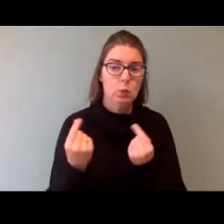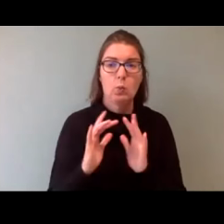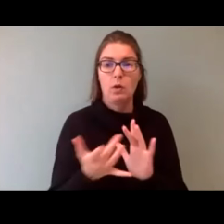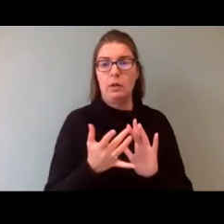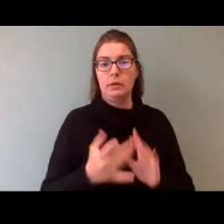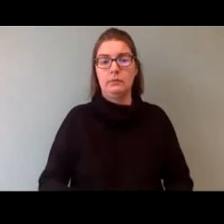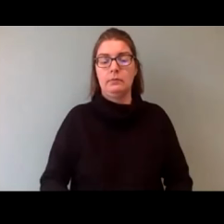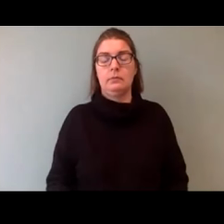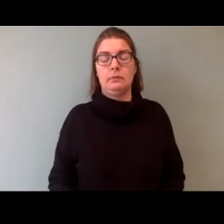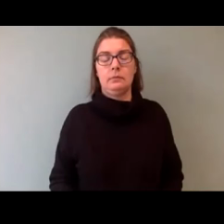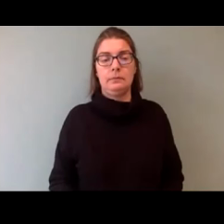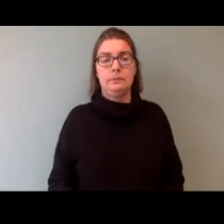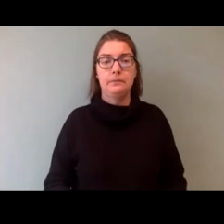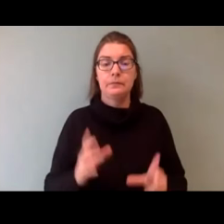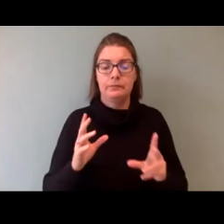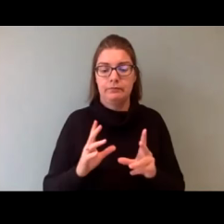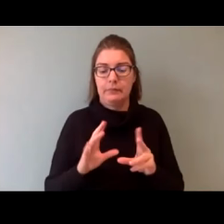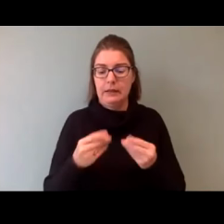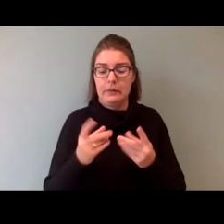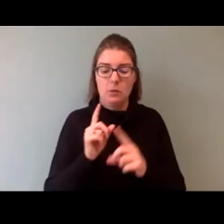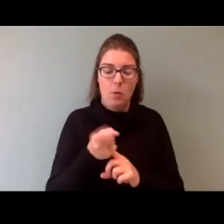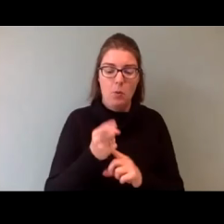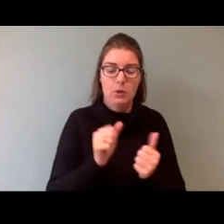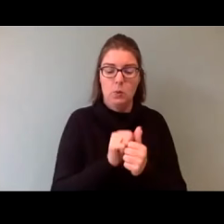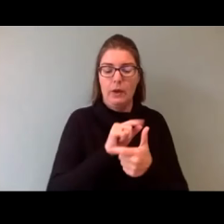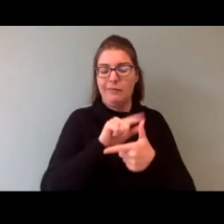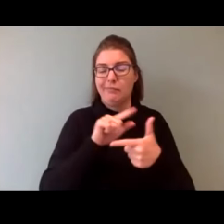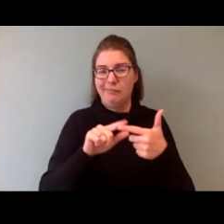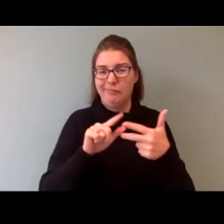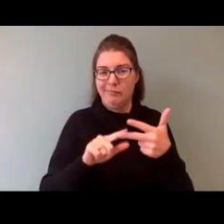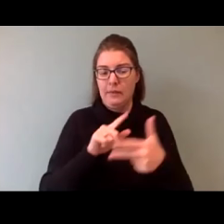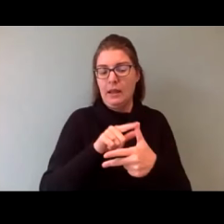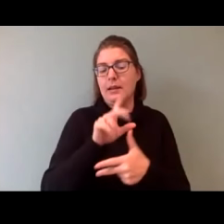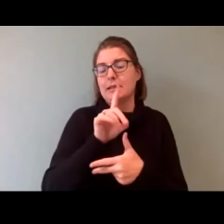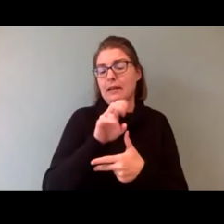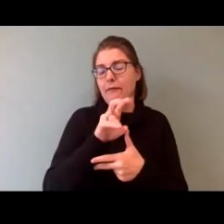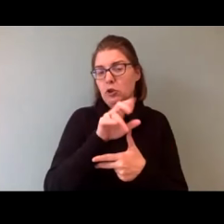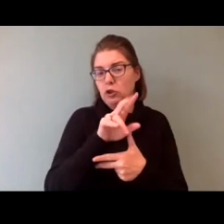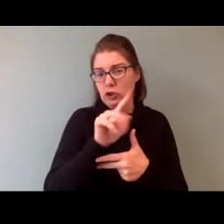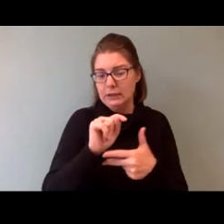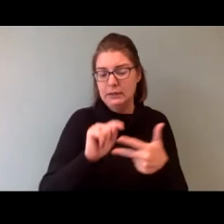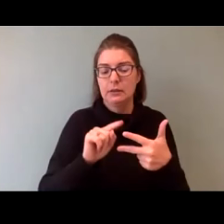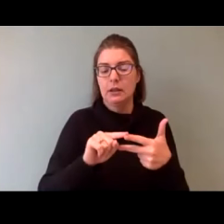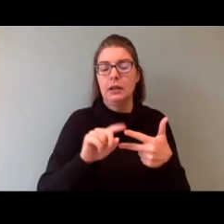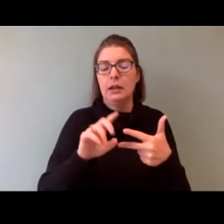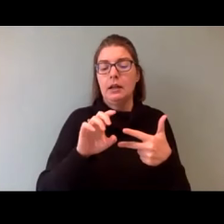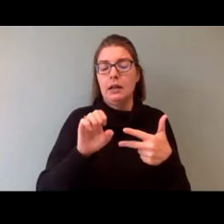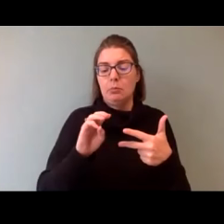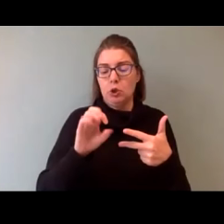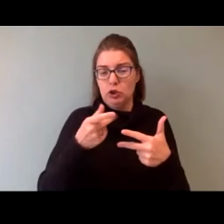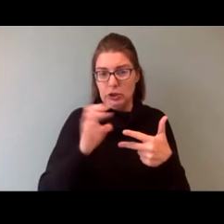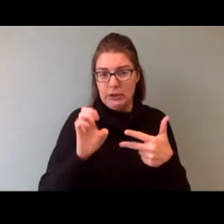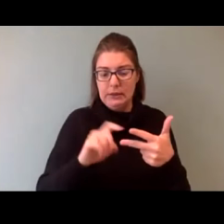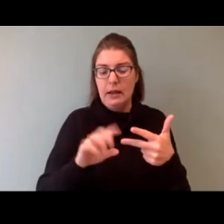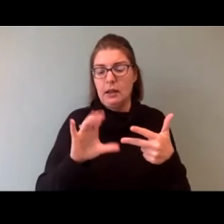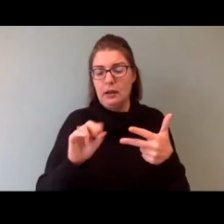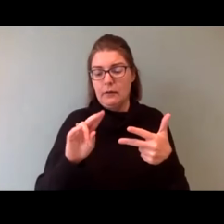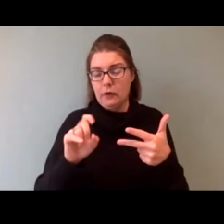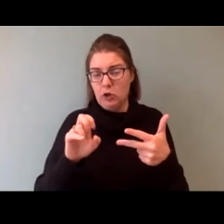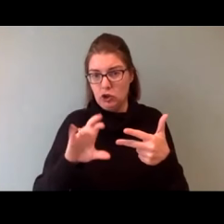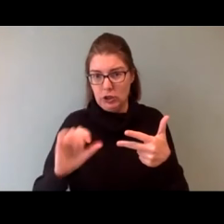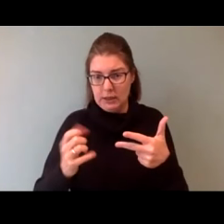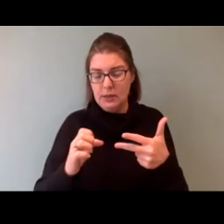that allows us moments of divergence, emergence, and convergence, or we follow Kolb's cycle of learning. But the one